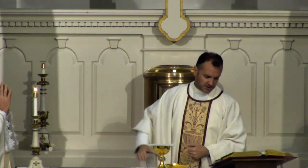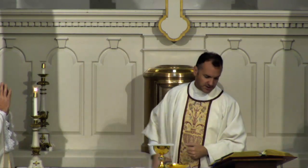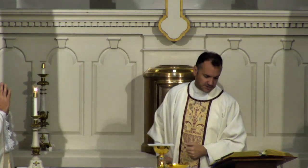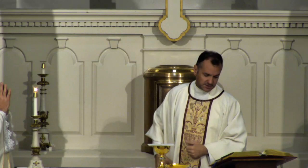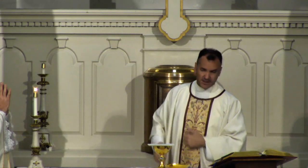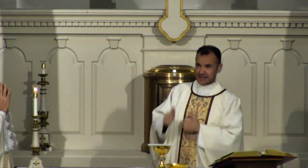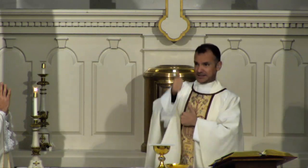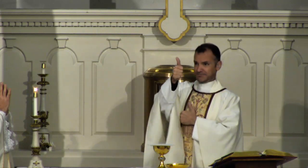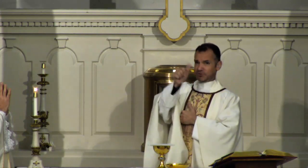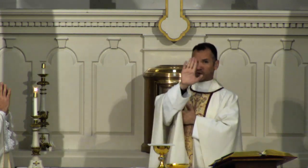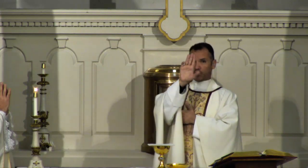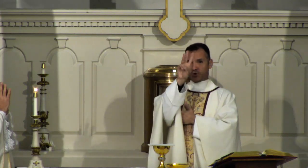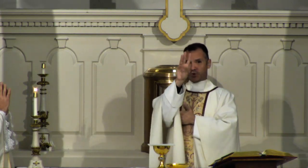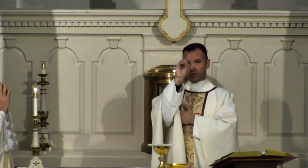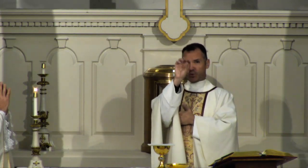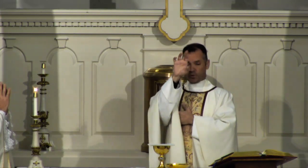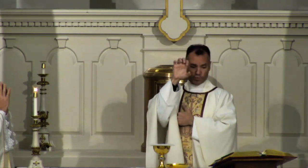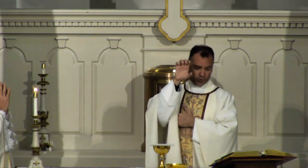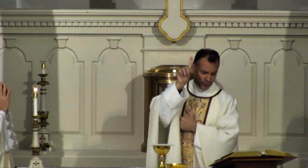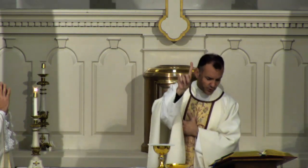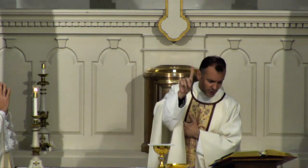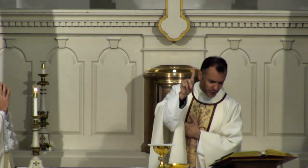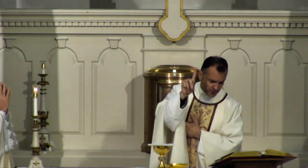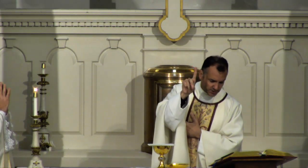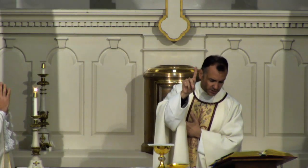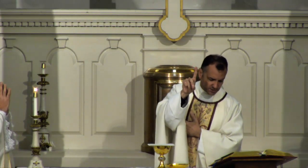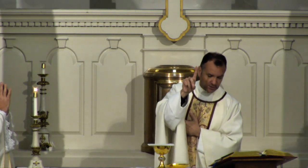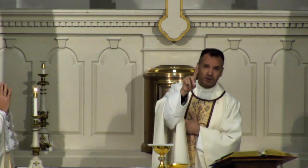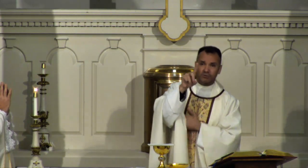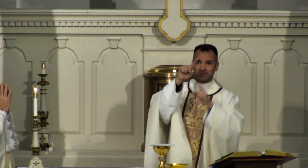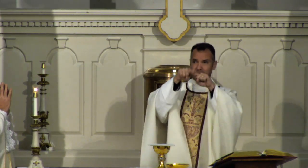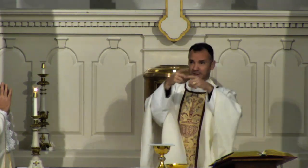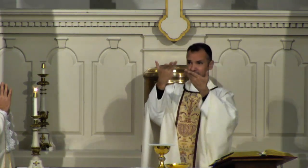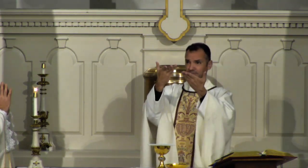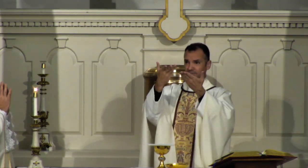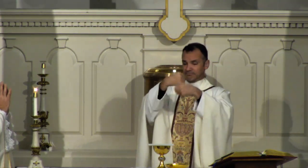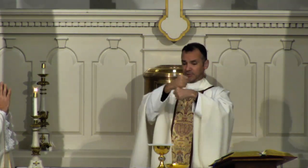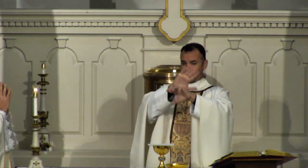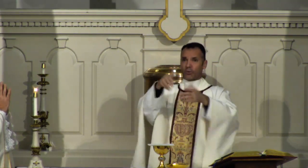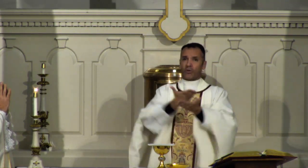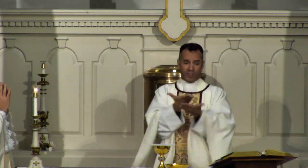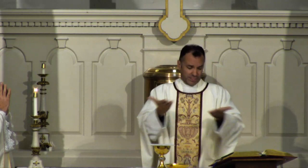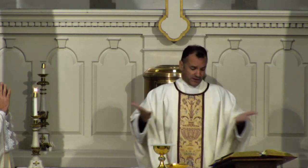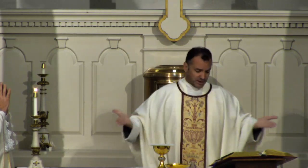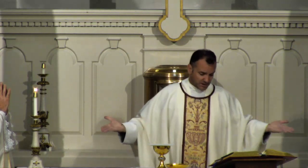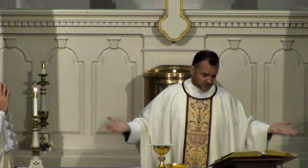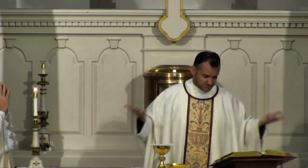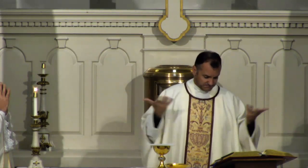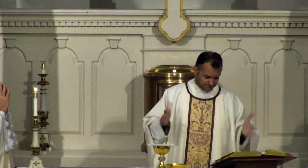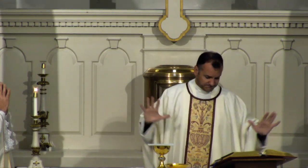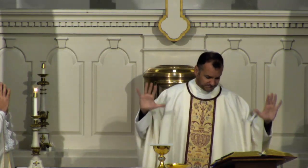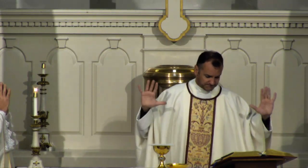Jesus Christ, your word, through whom you made all things,